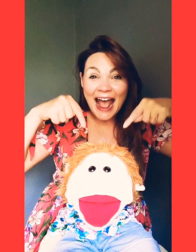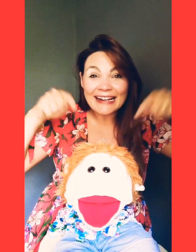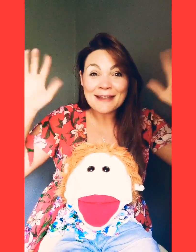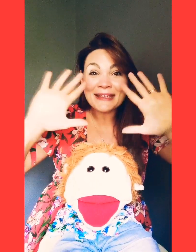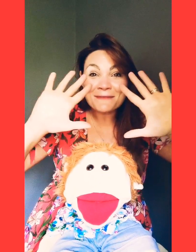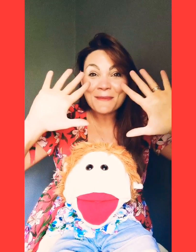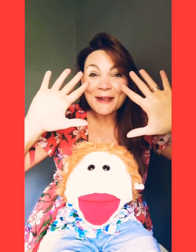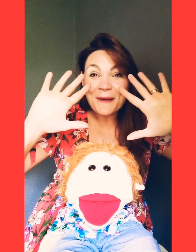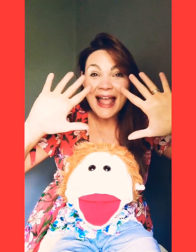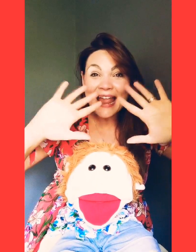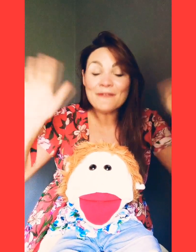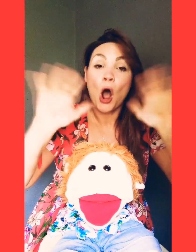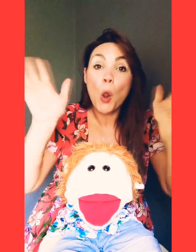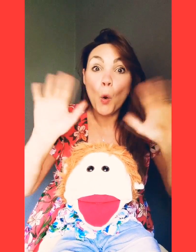Jack! Can we give a big wave? Hello!